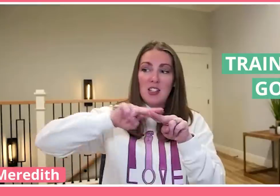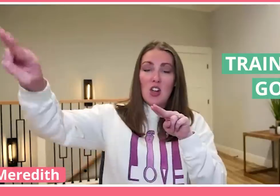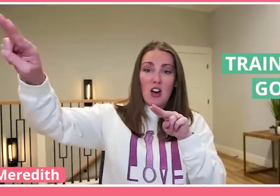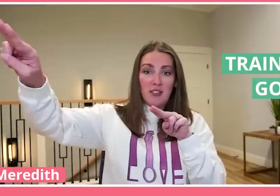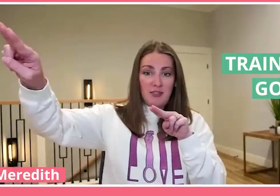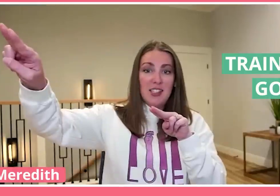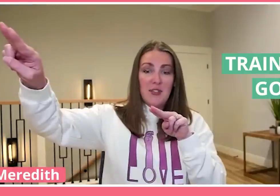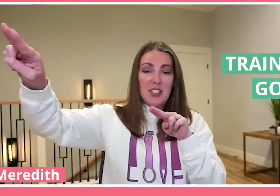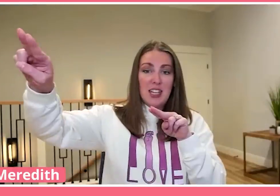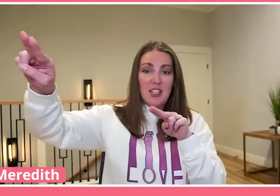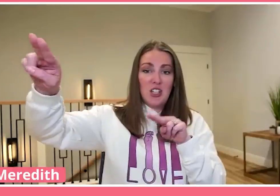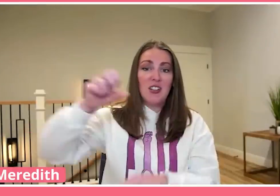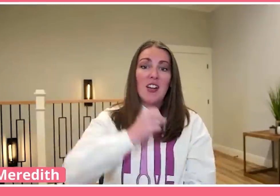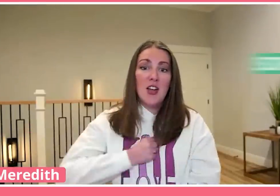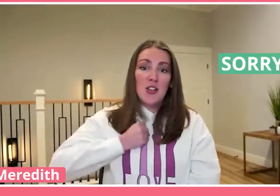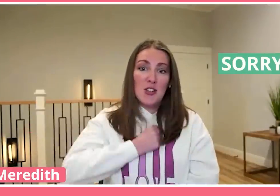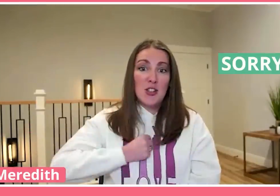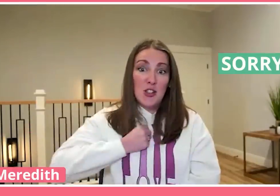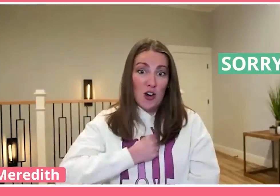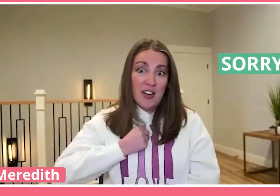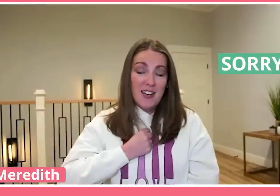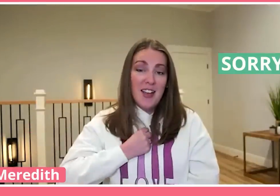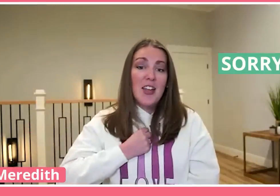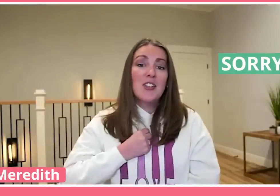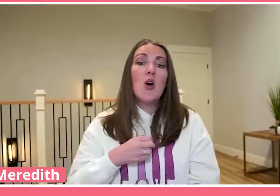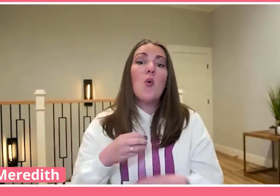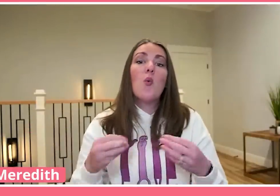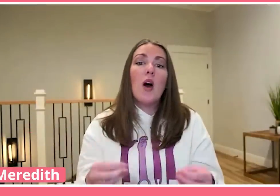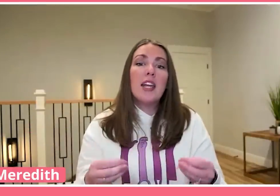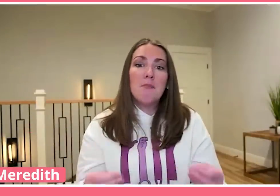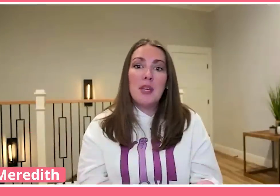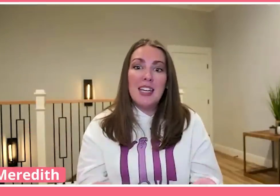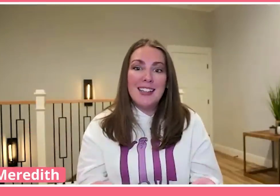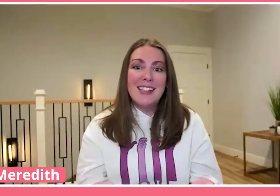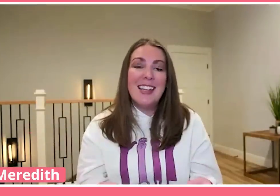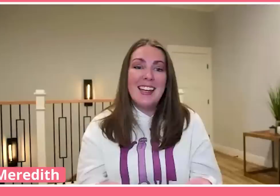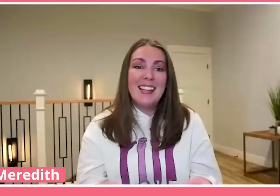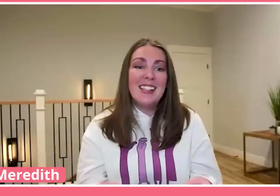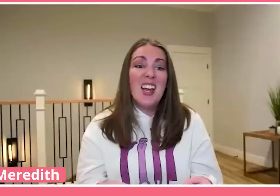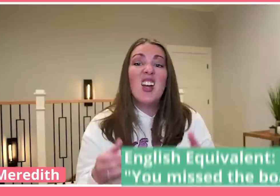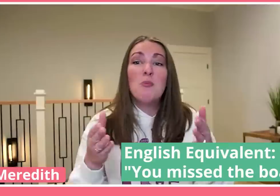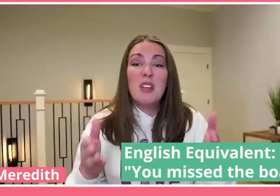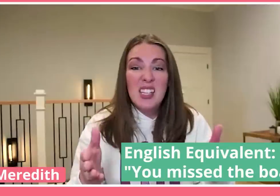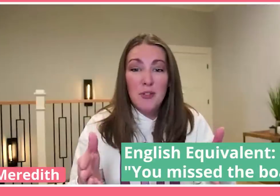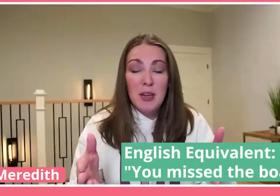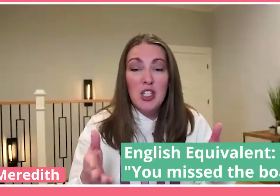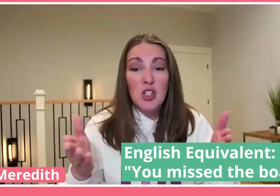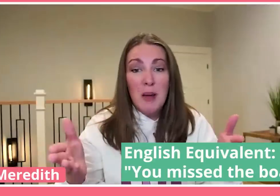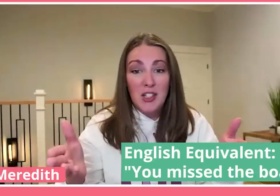gone. It's left the station. Sorry. So, what it means is you missed the information too bad, so